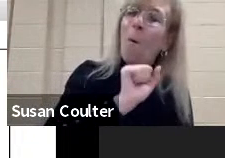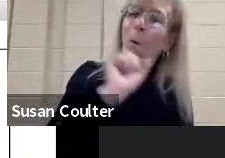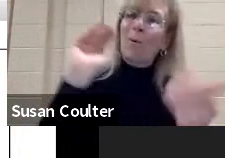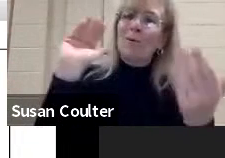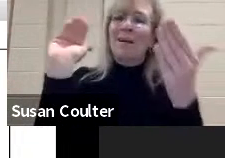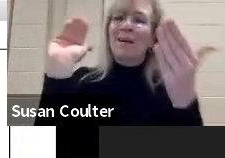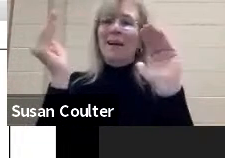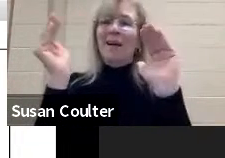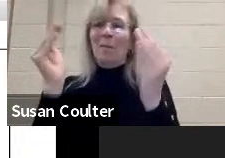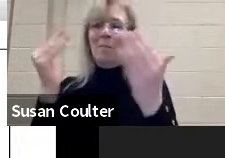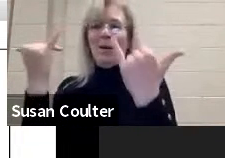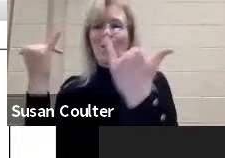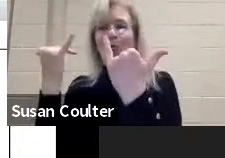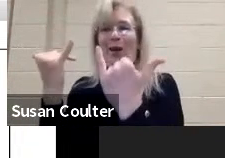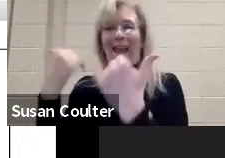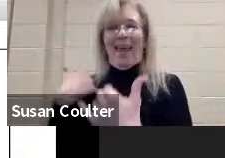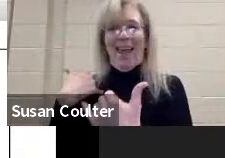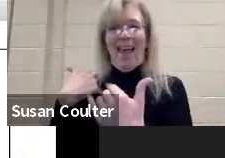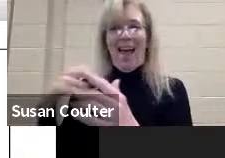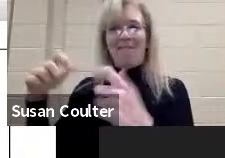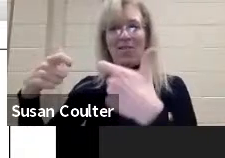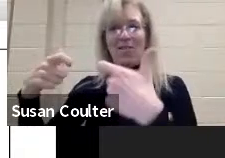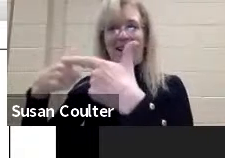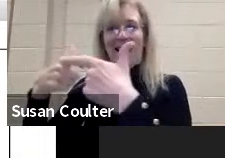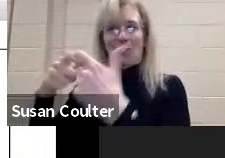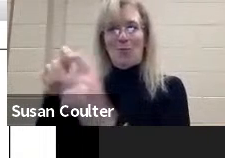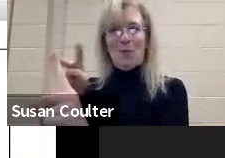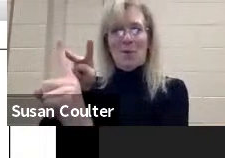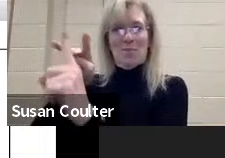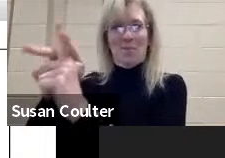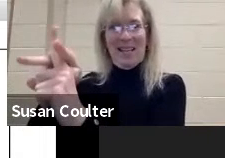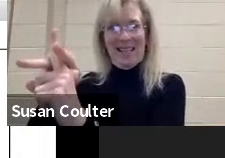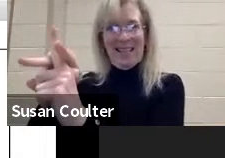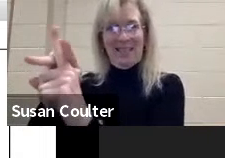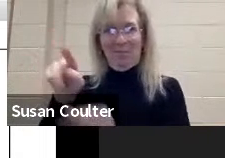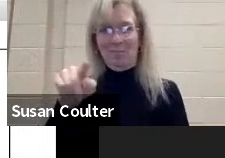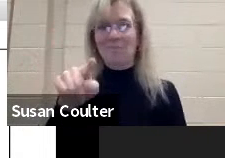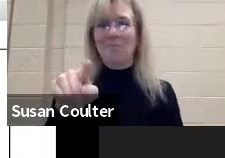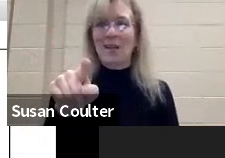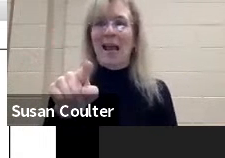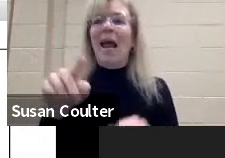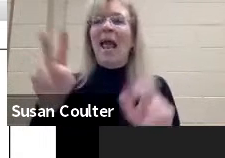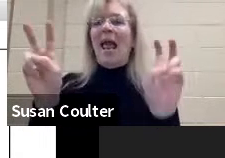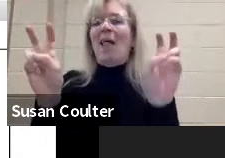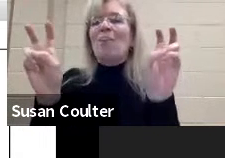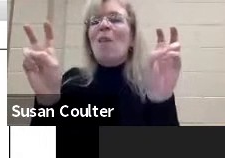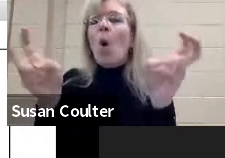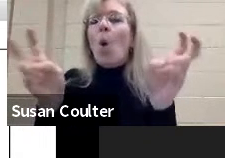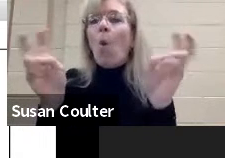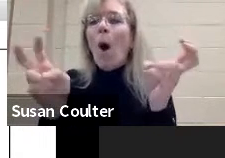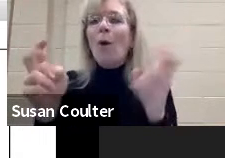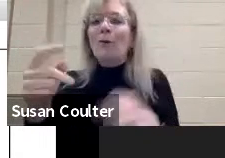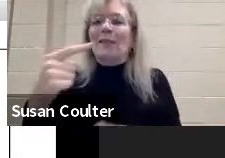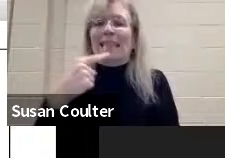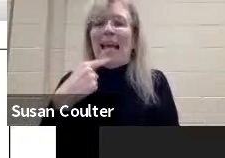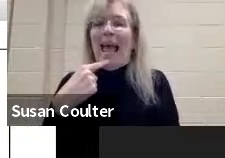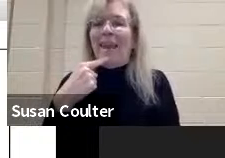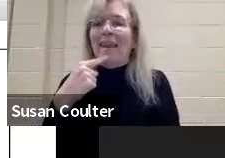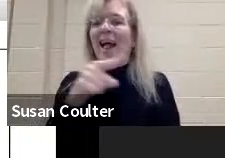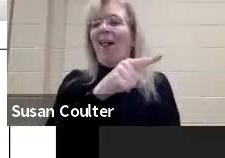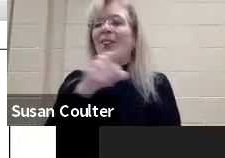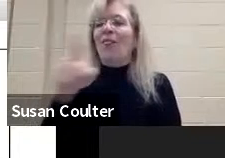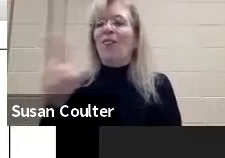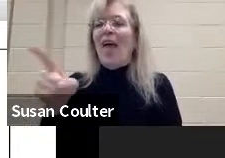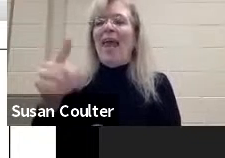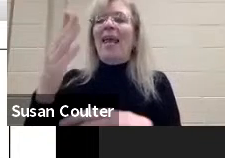the old compared to today have electric picking. Okay. And the quote